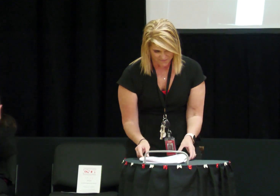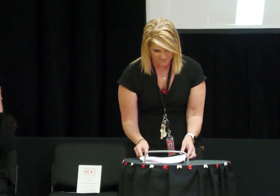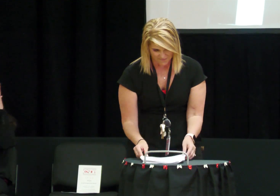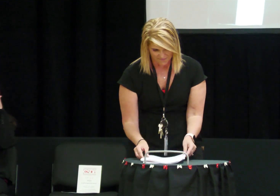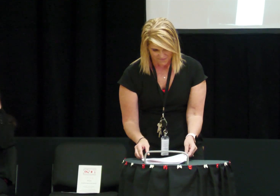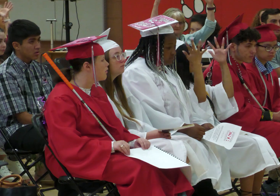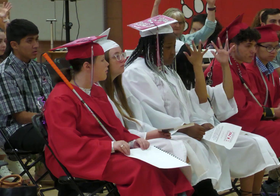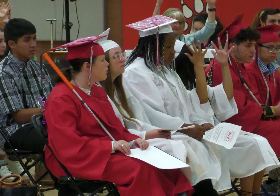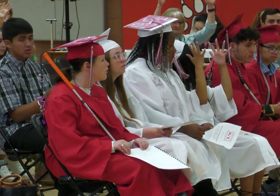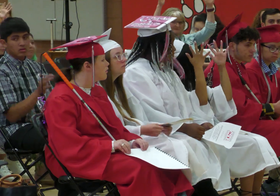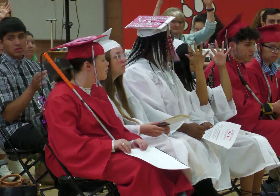graduates.